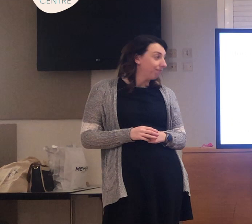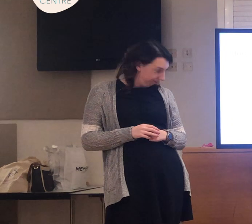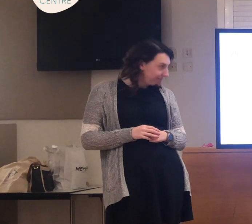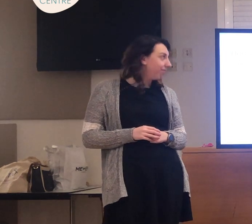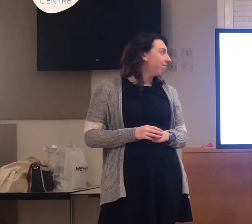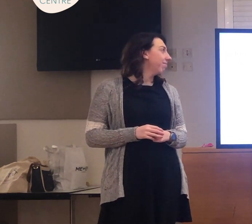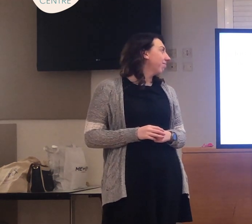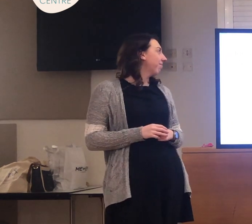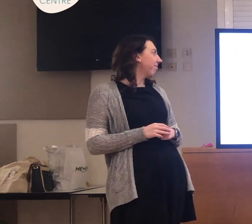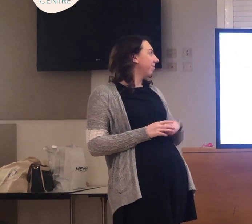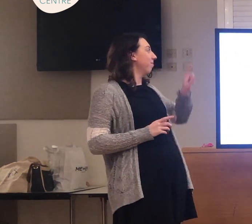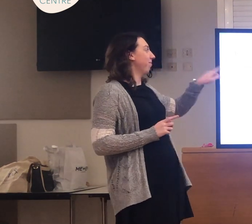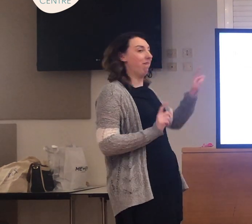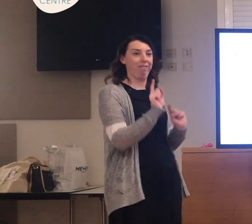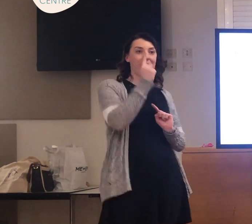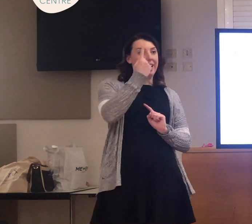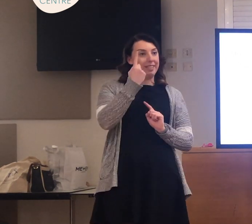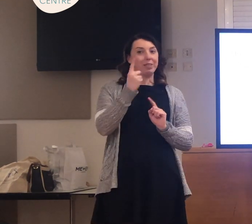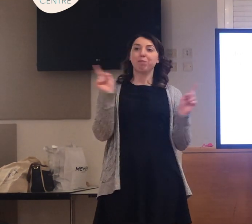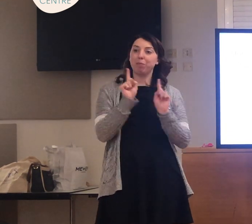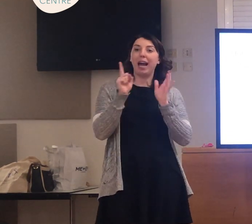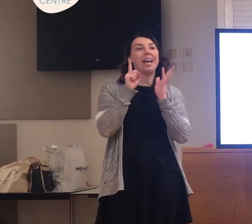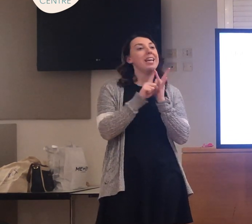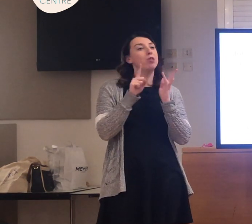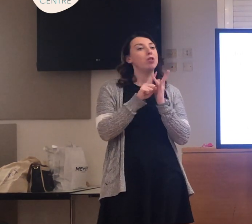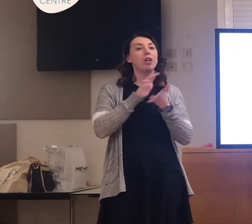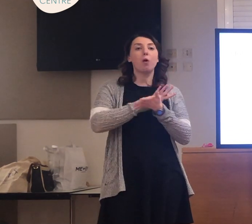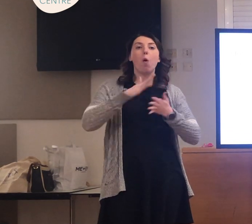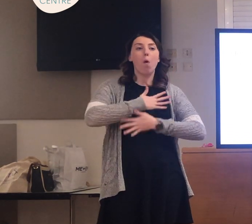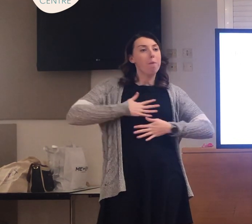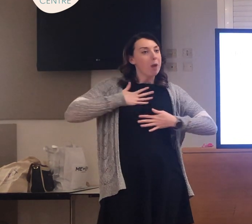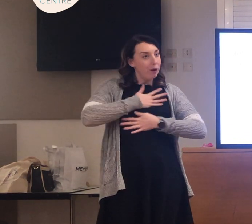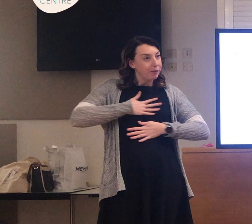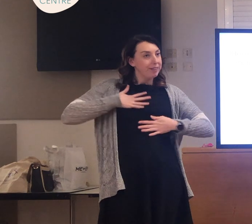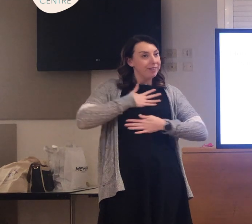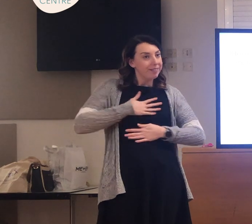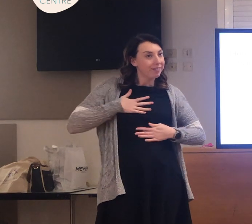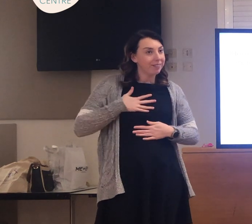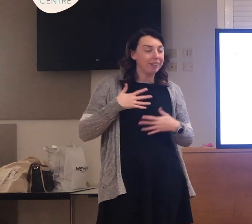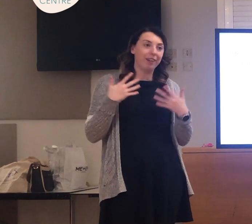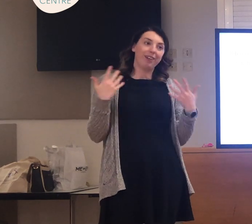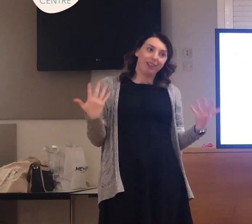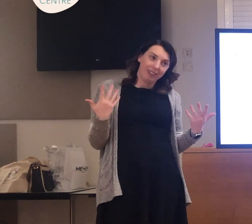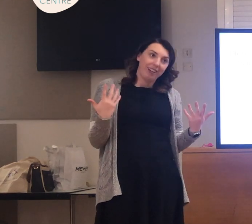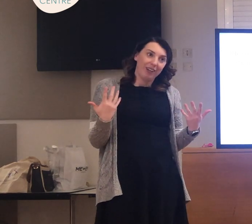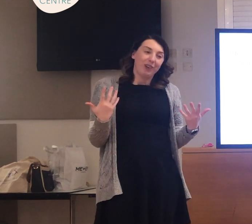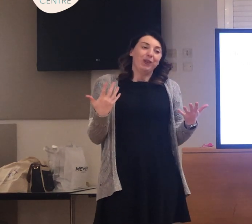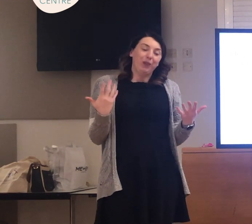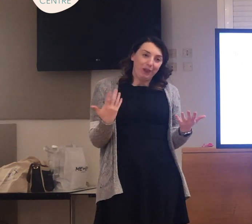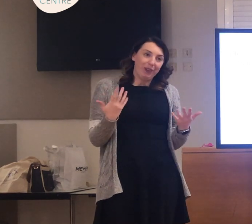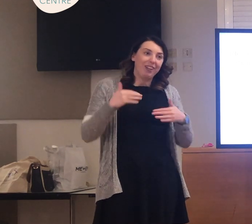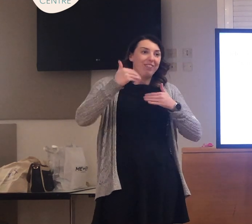Great. Right. So the first thing, estrogen. That gift, it just keeps giving, doesn't it?